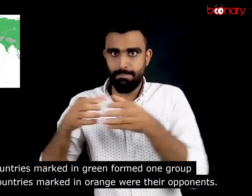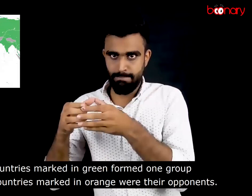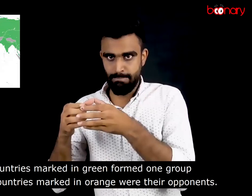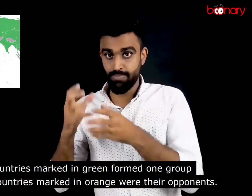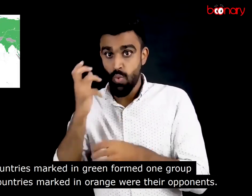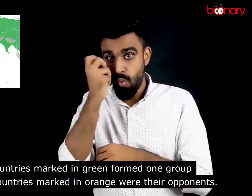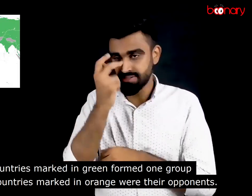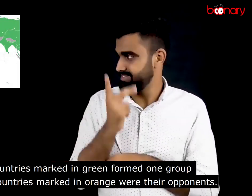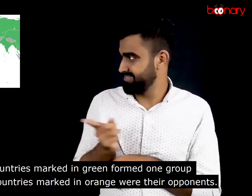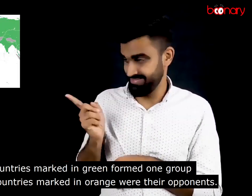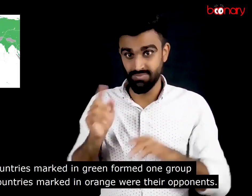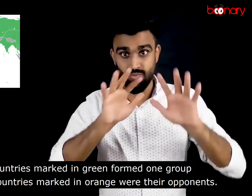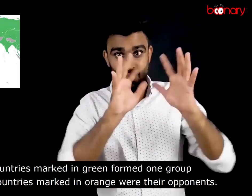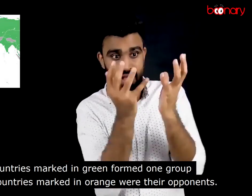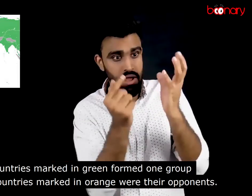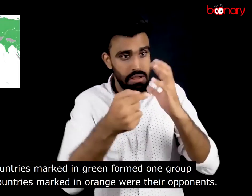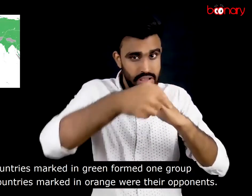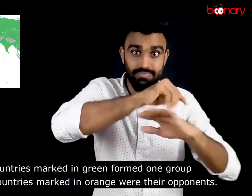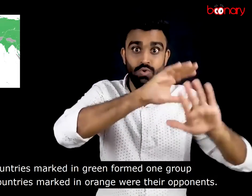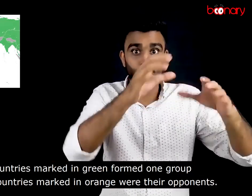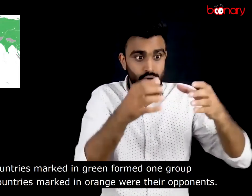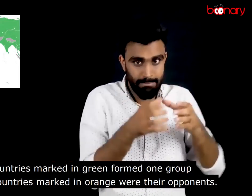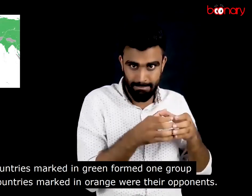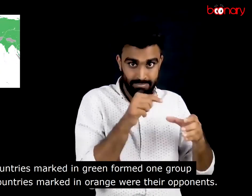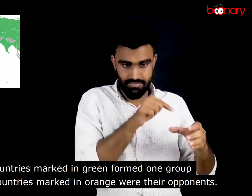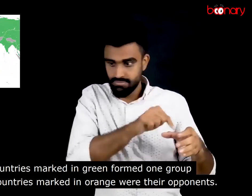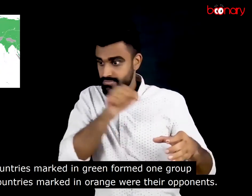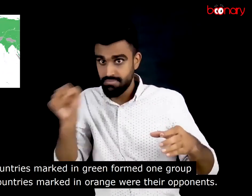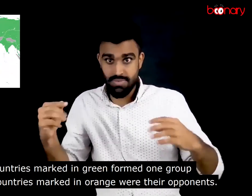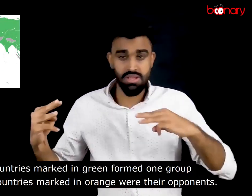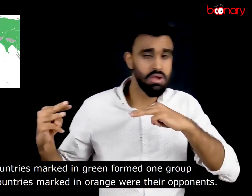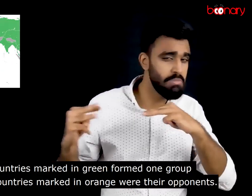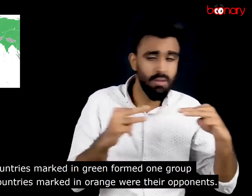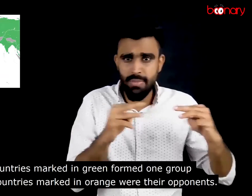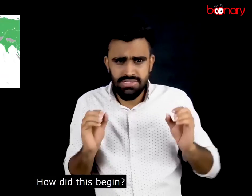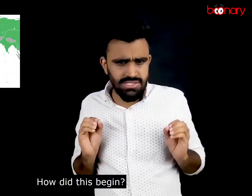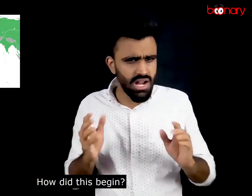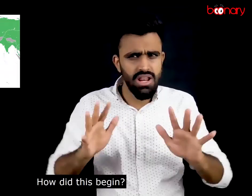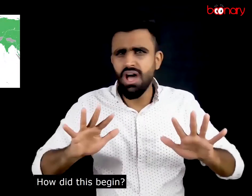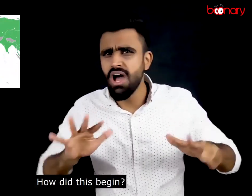one group, while the countries marked in orange were their opponents. How did this